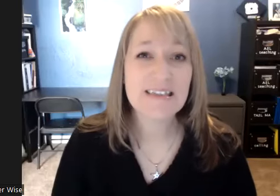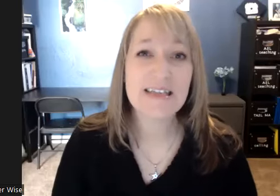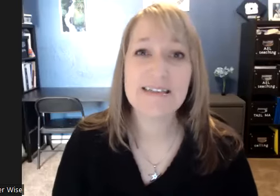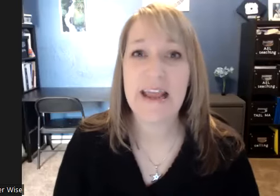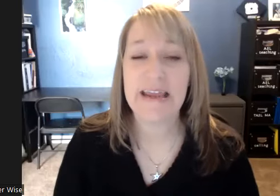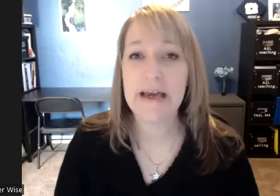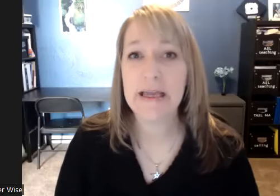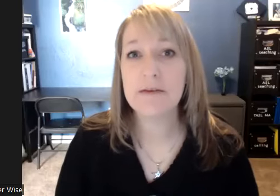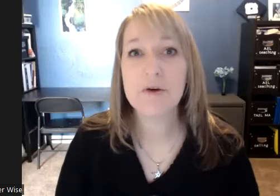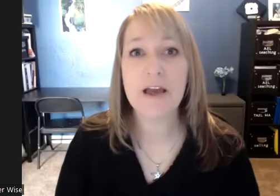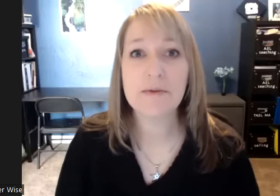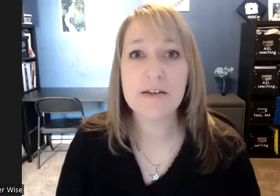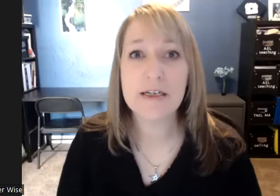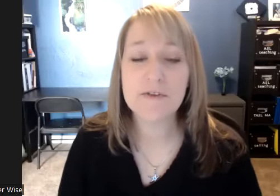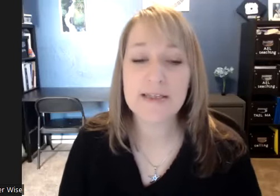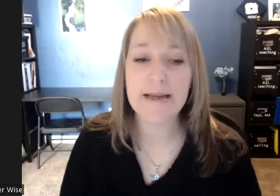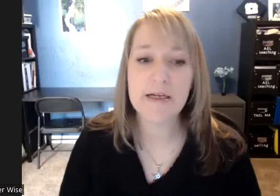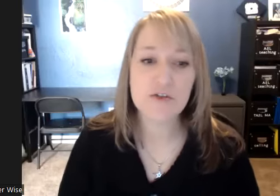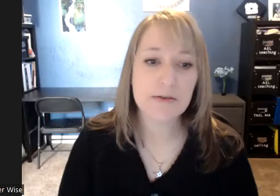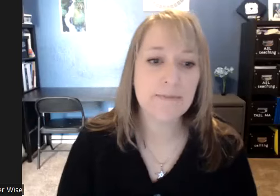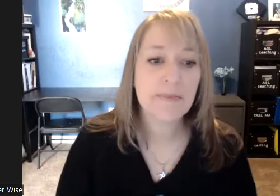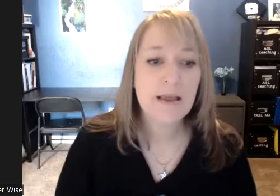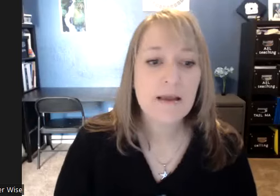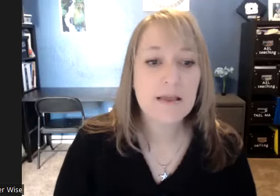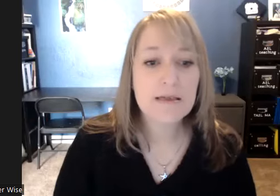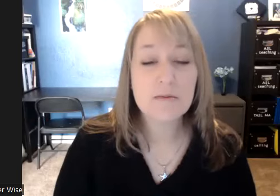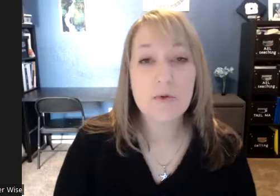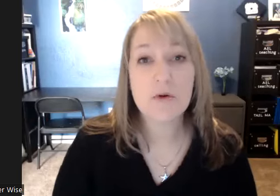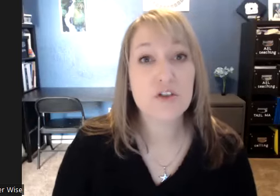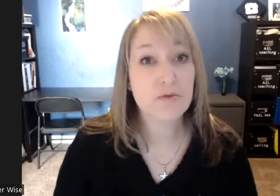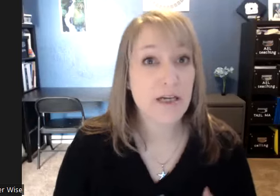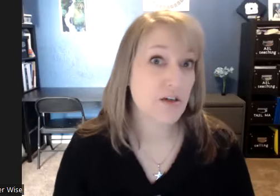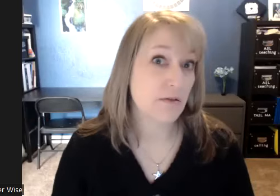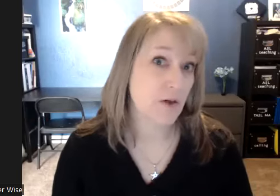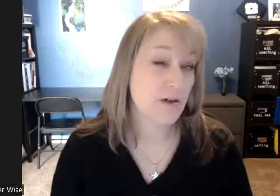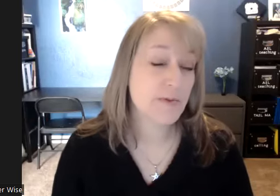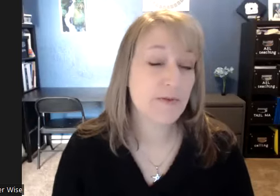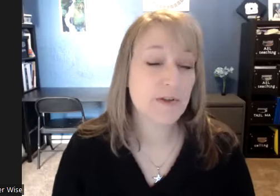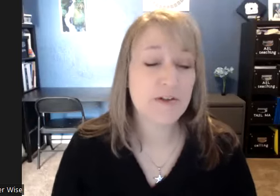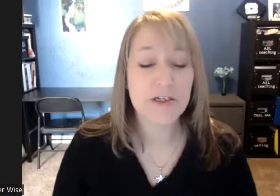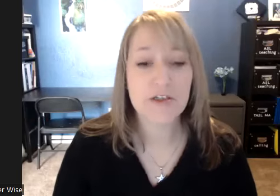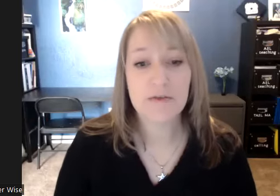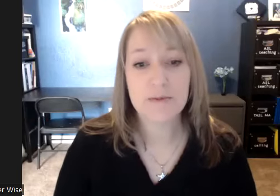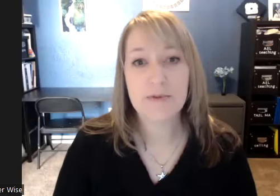This is lesson 8-9 vocabulary for signing naturally. These are more directional verbs. We've learned directional verbs